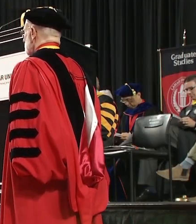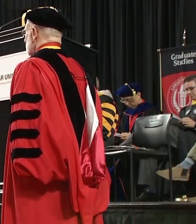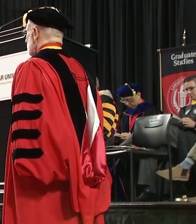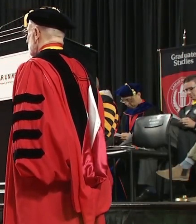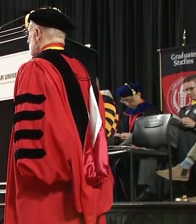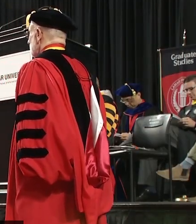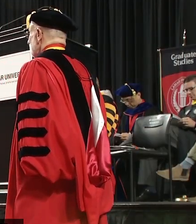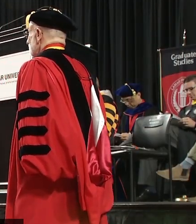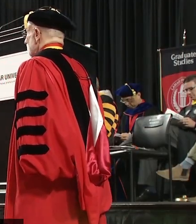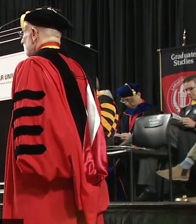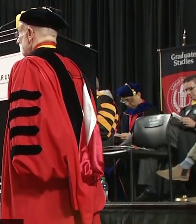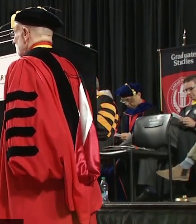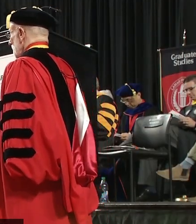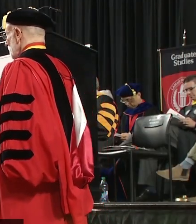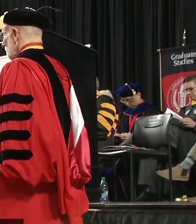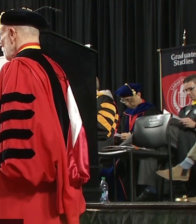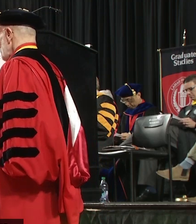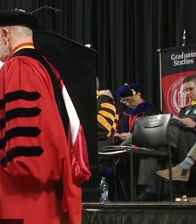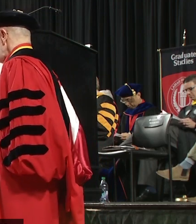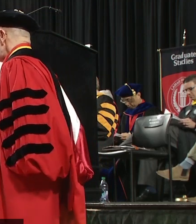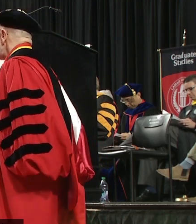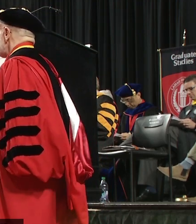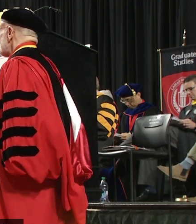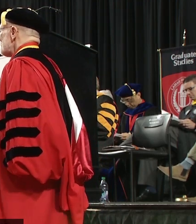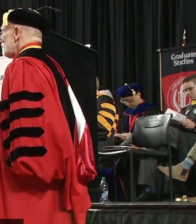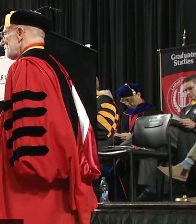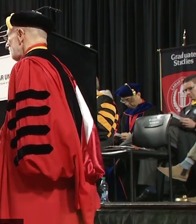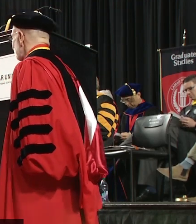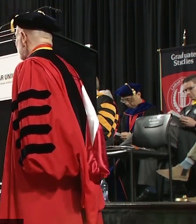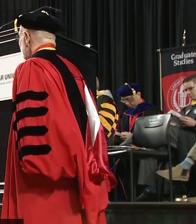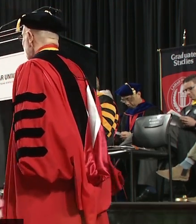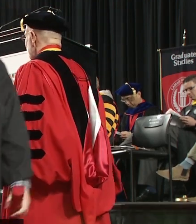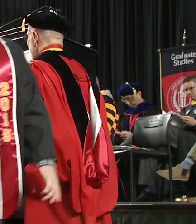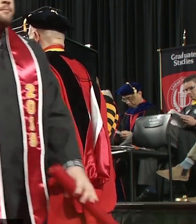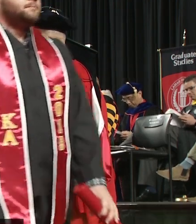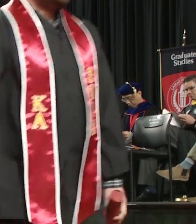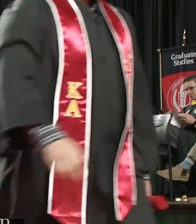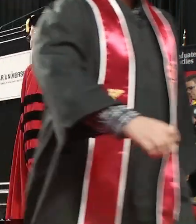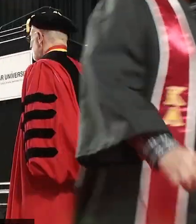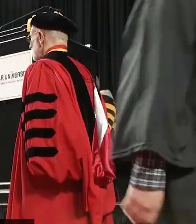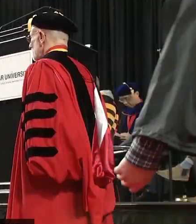Shelby Virginia Deshawn, summa cum laude, Beta Gamma Sigma.